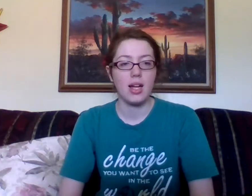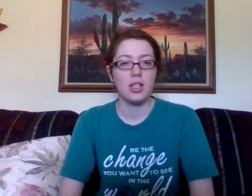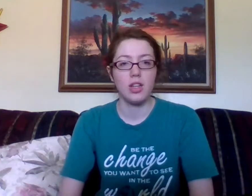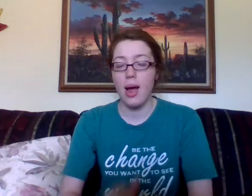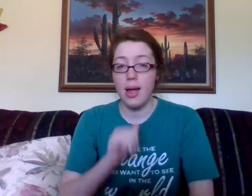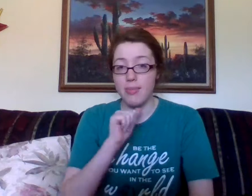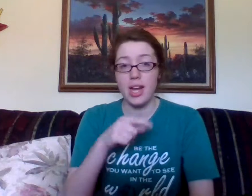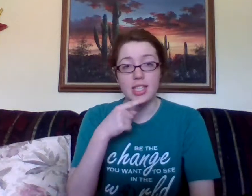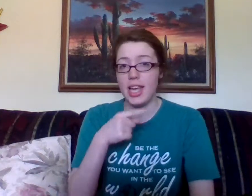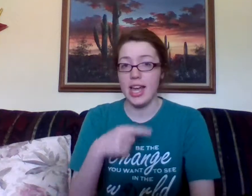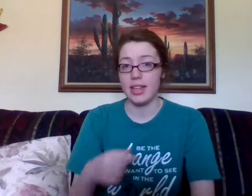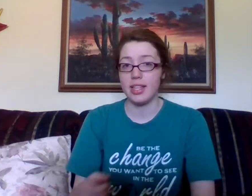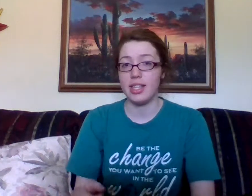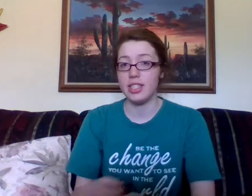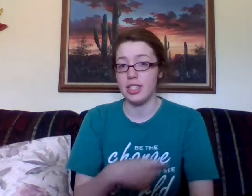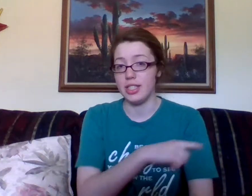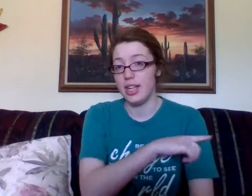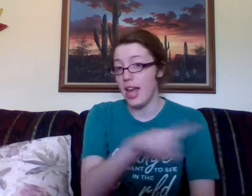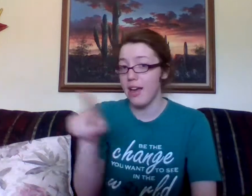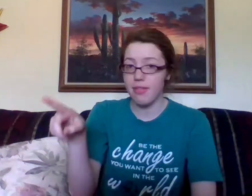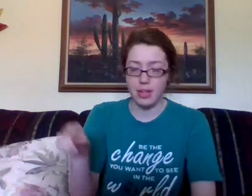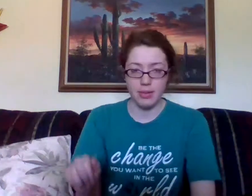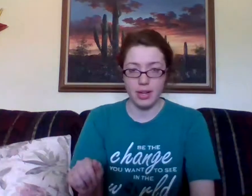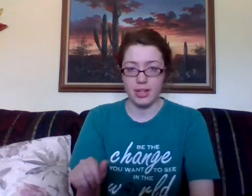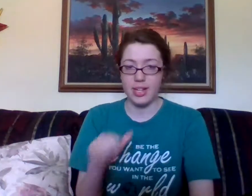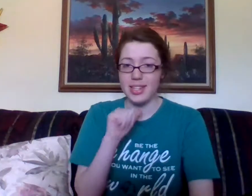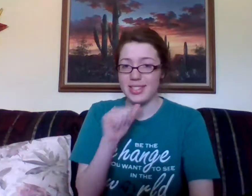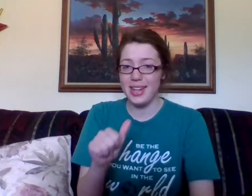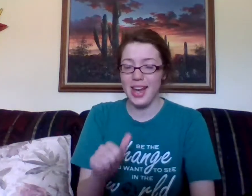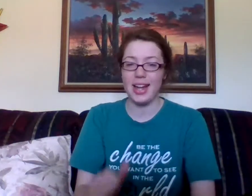So I am not saying that this is everyone. It's not.